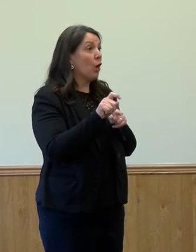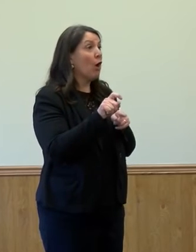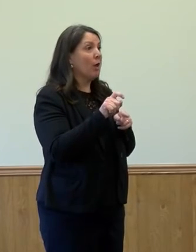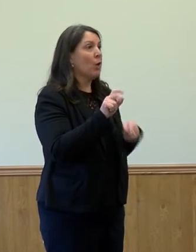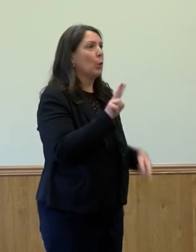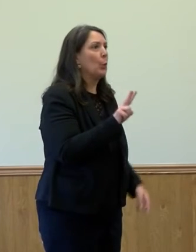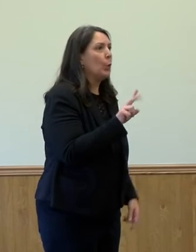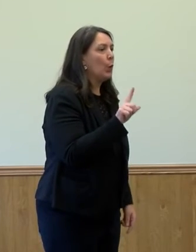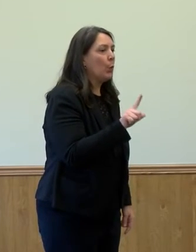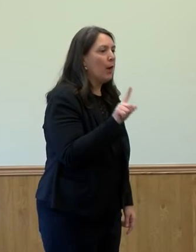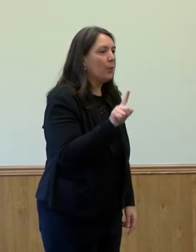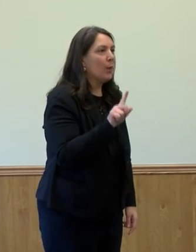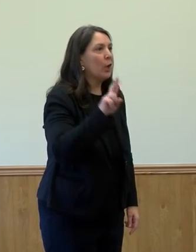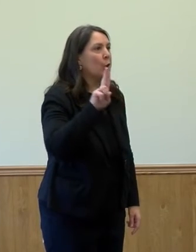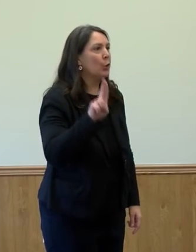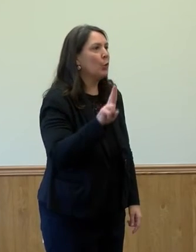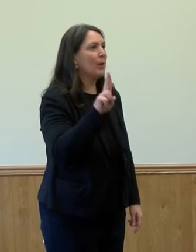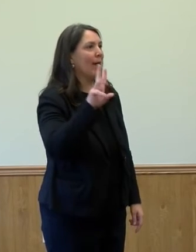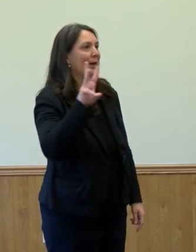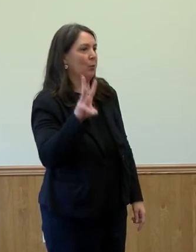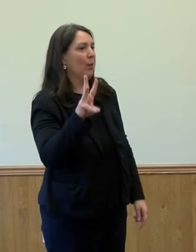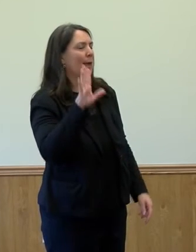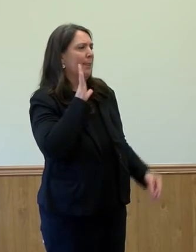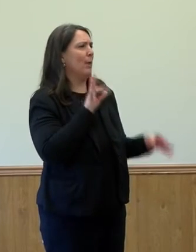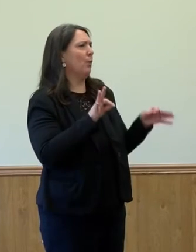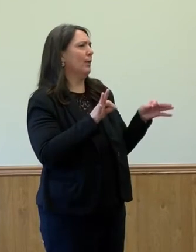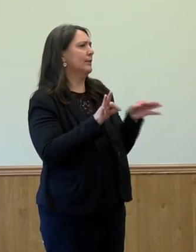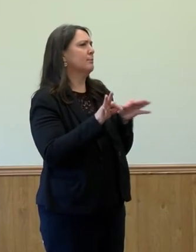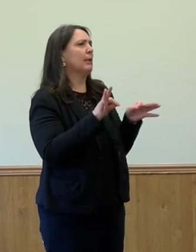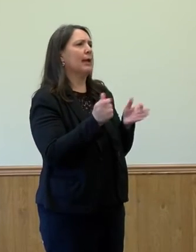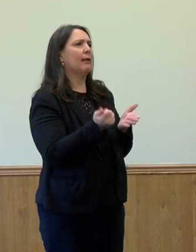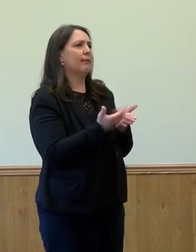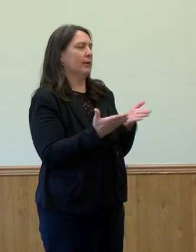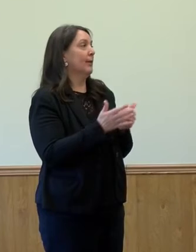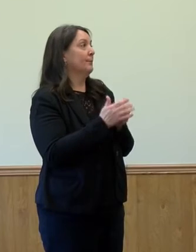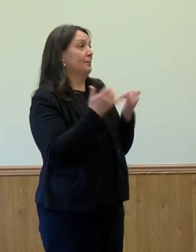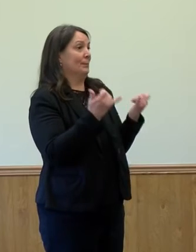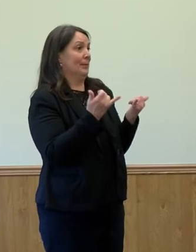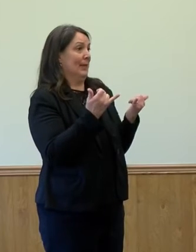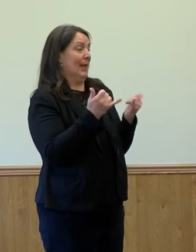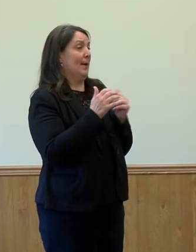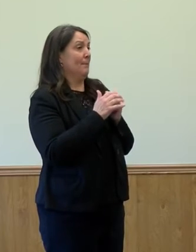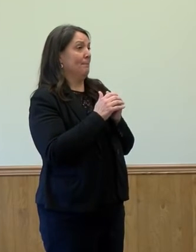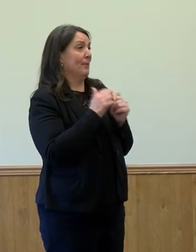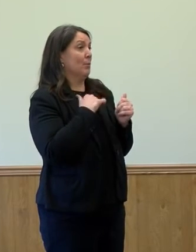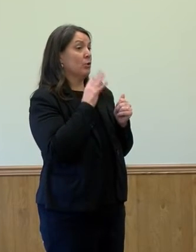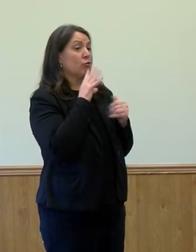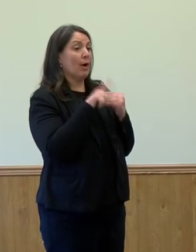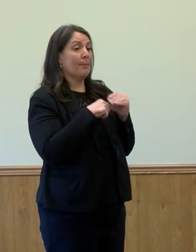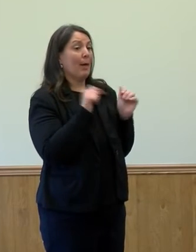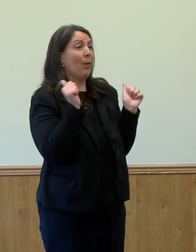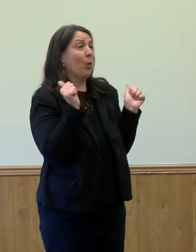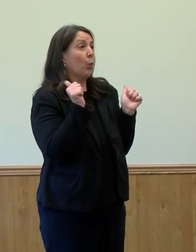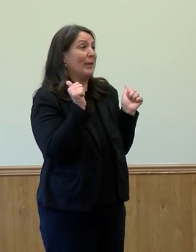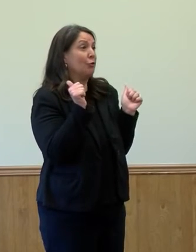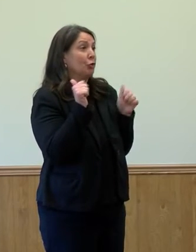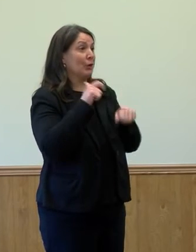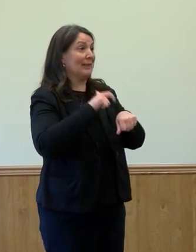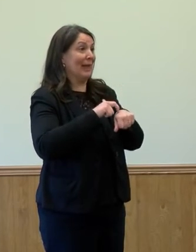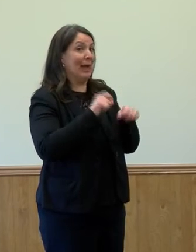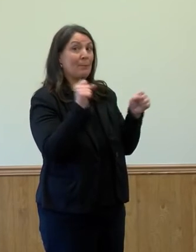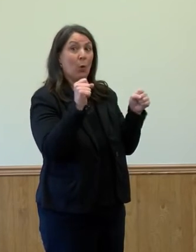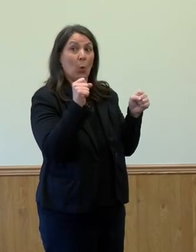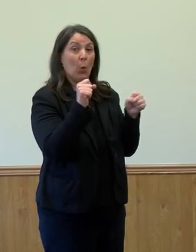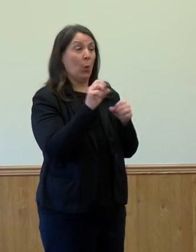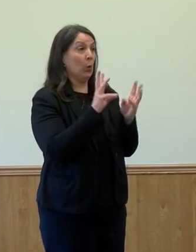211, and they'll walk you through the system. The last thing I wanted to touch upon a little with the winter, the colder weather, the city